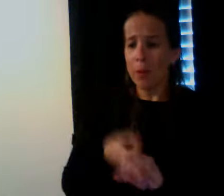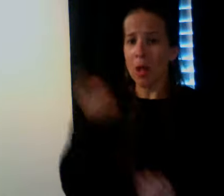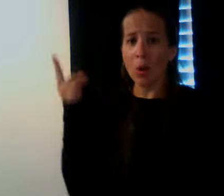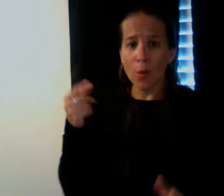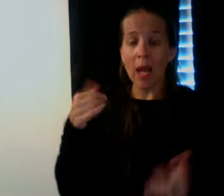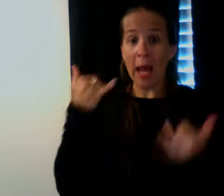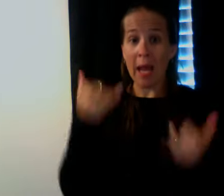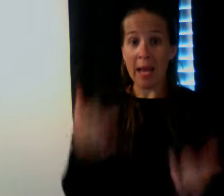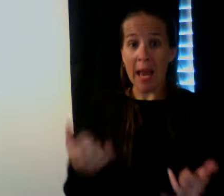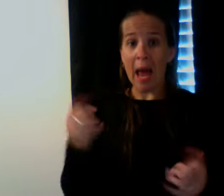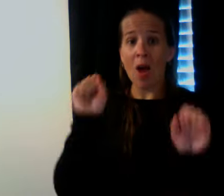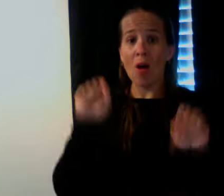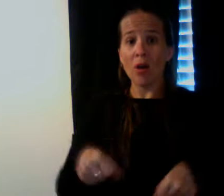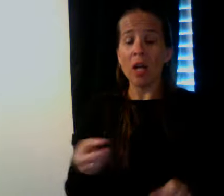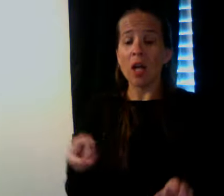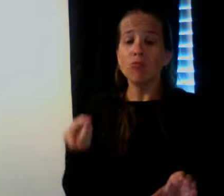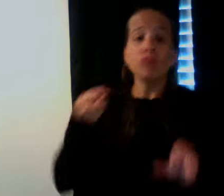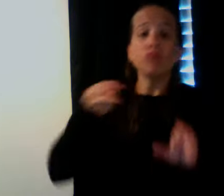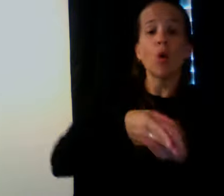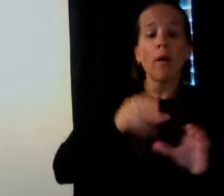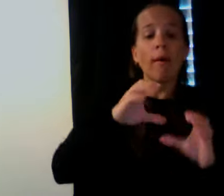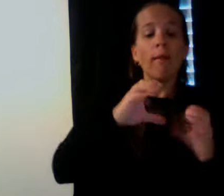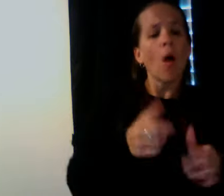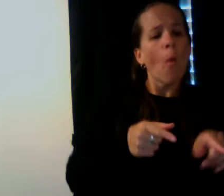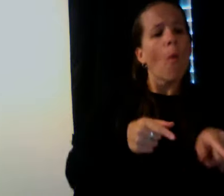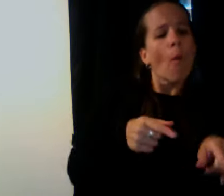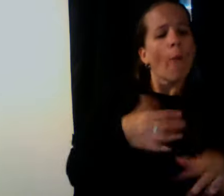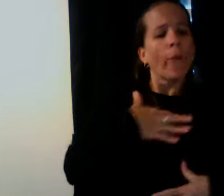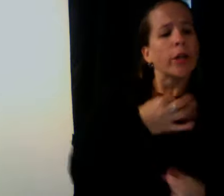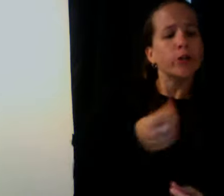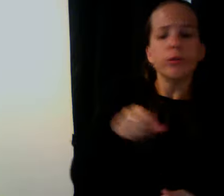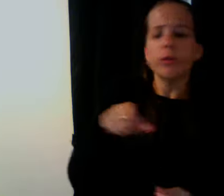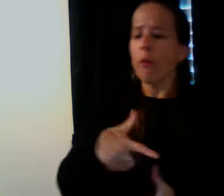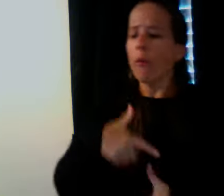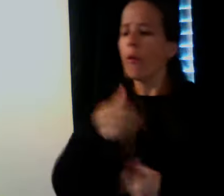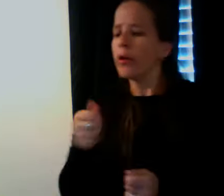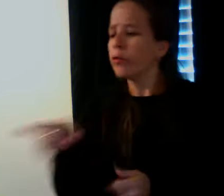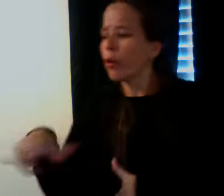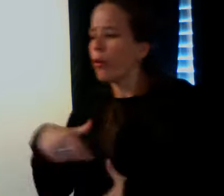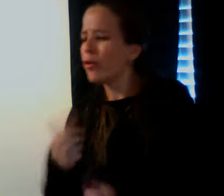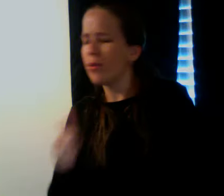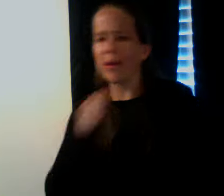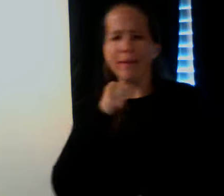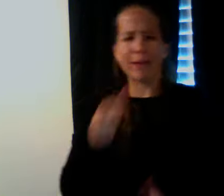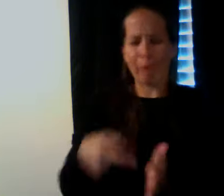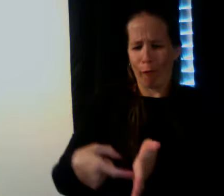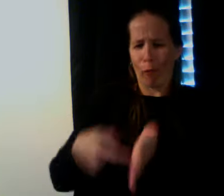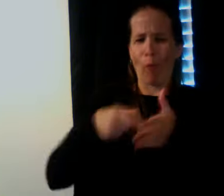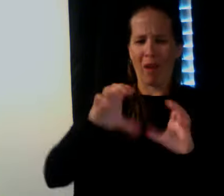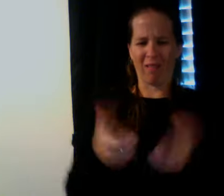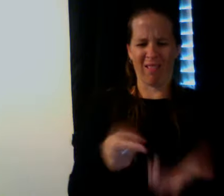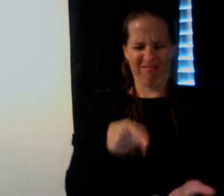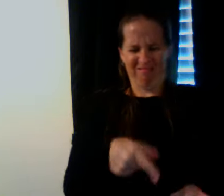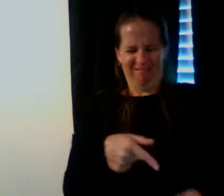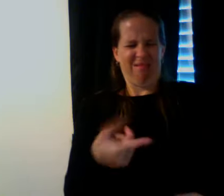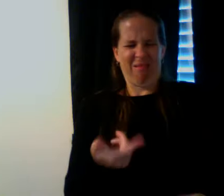and begin dropping in on the ones that looked far more interesting. It wasn't all romantic. I didn't have a dorm room,